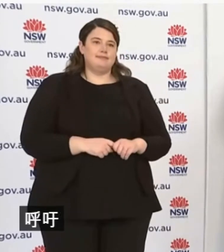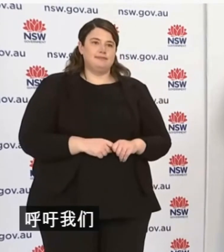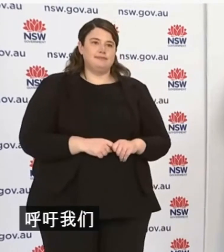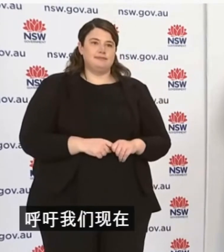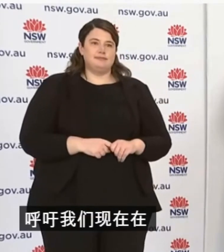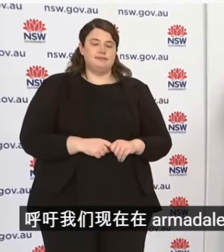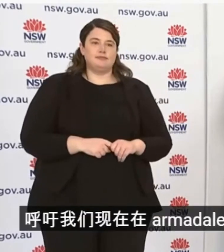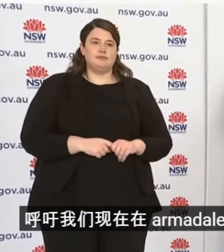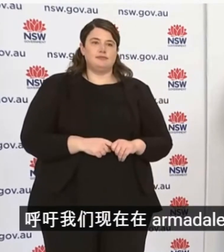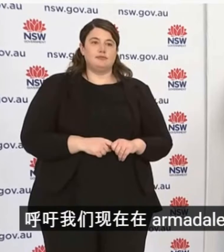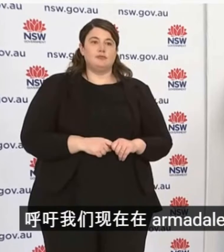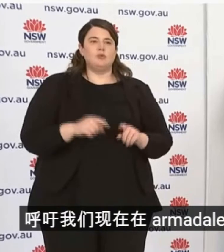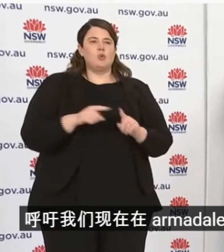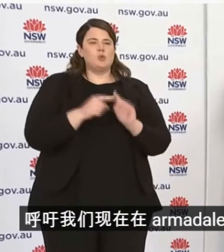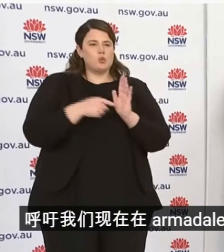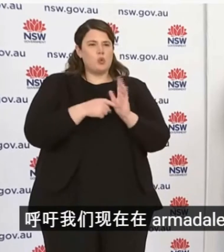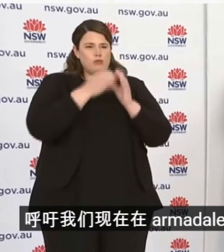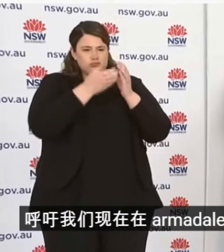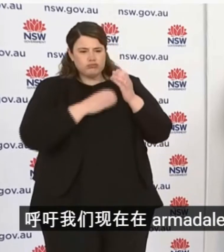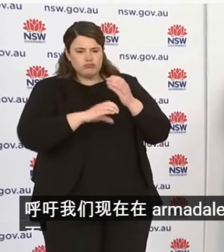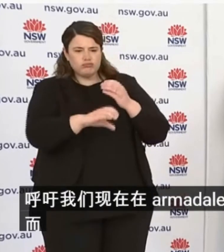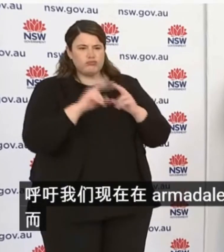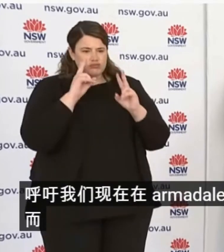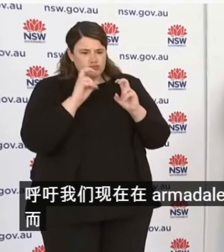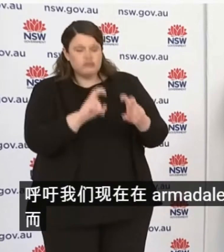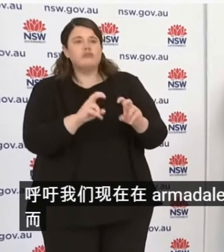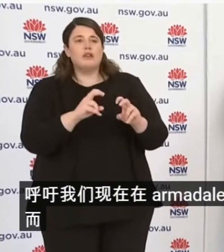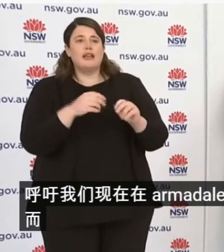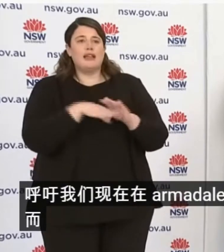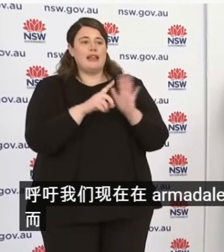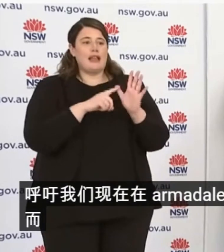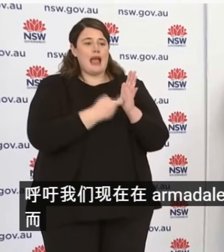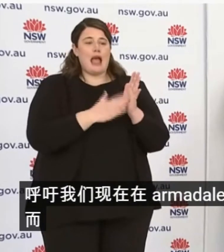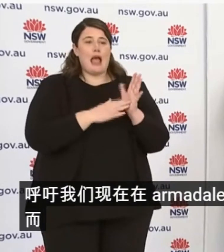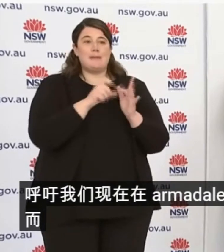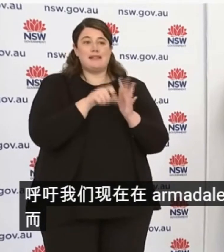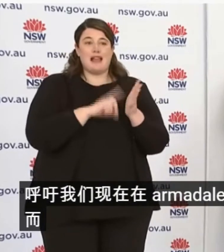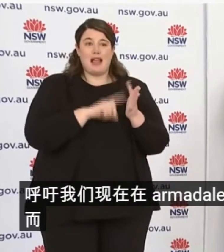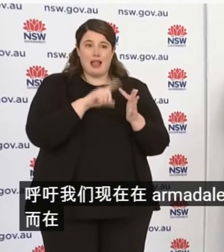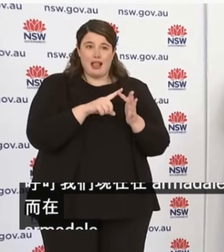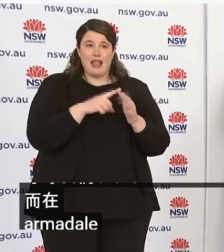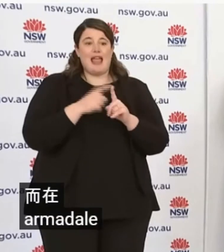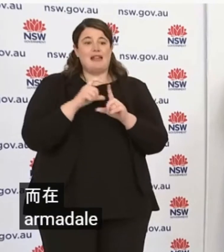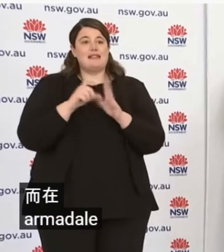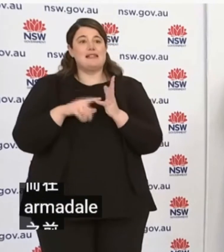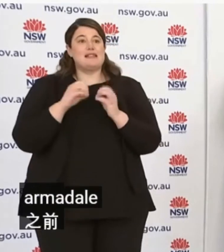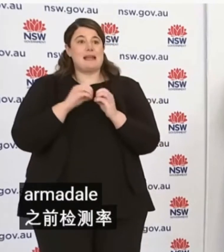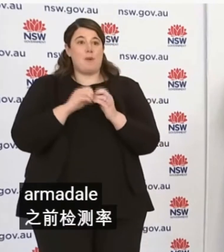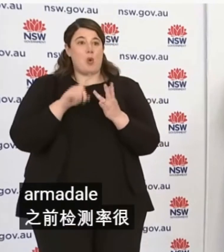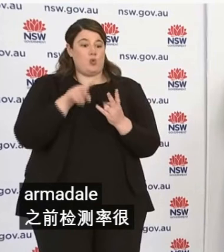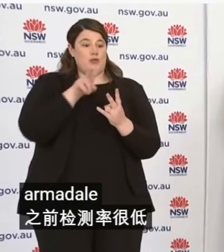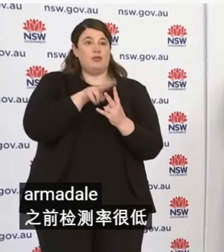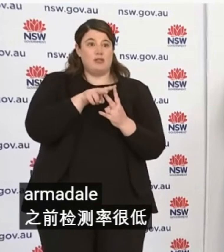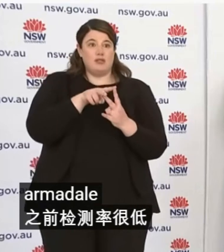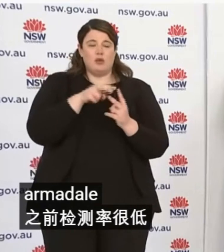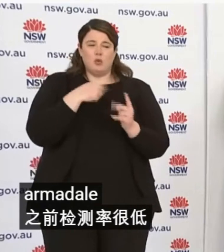out that we've had some sewage detections in Armidale and Dubbo. Now, whilst in Armidale there had been